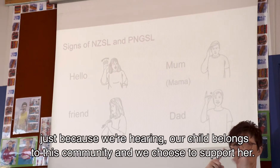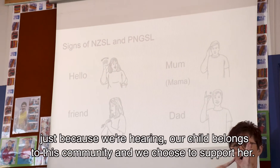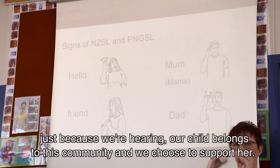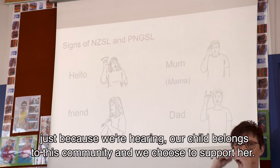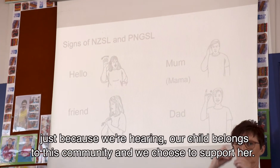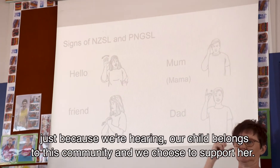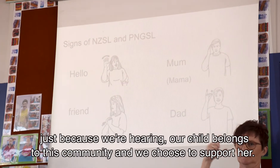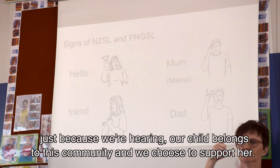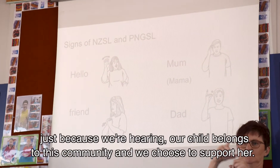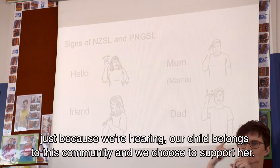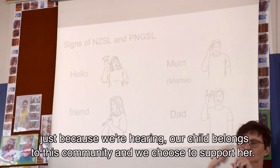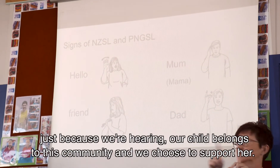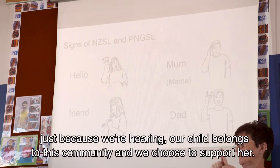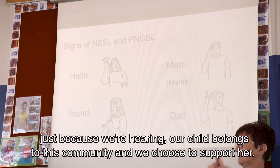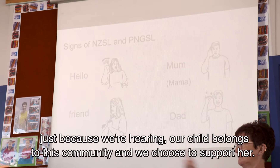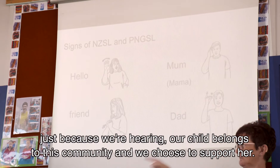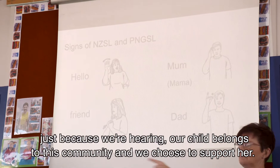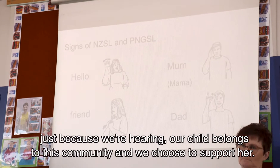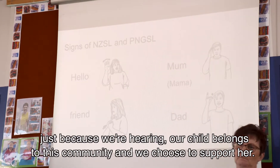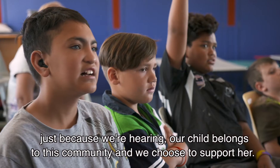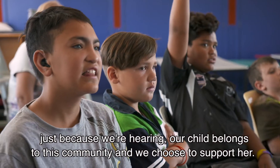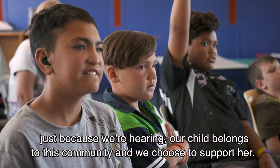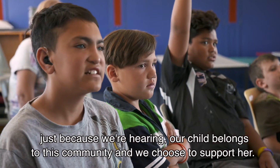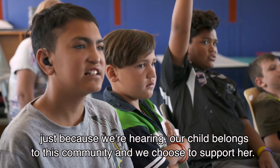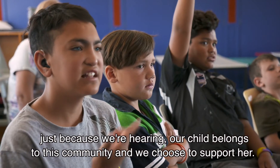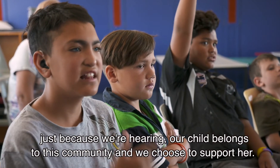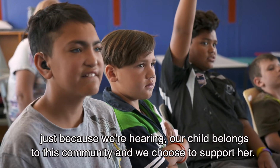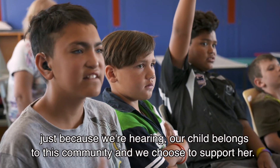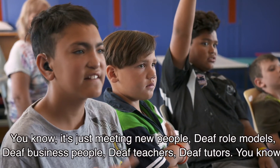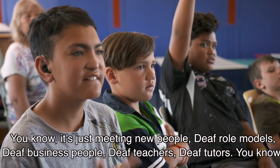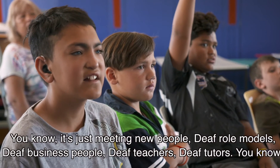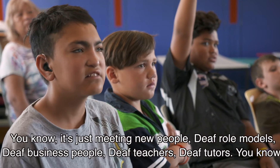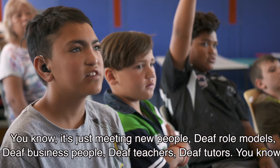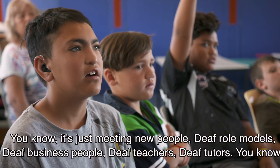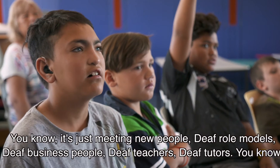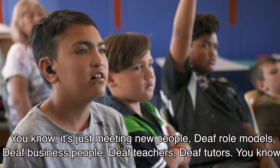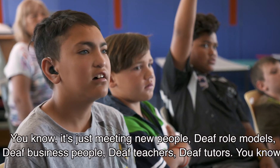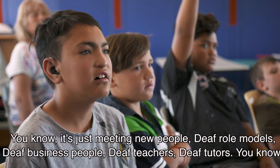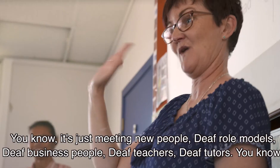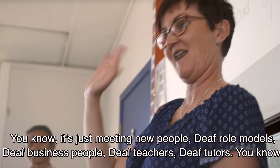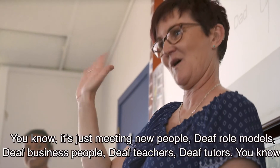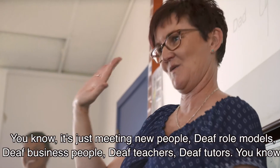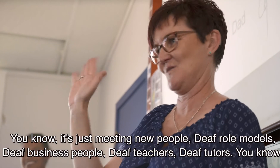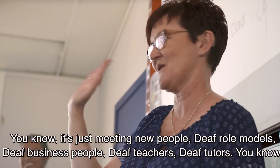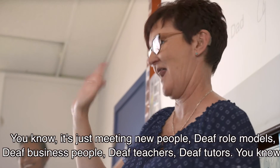child belongs to this community, and we choose to support her. You know, it's just meeting new